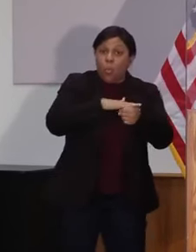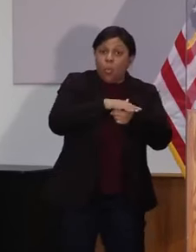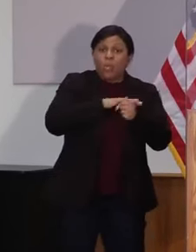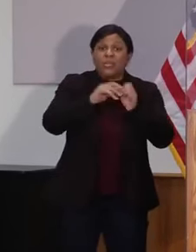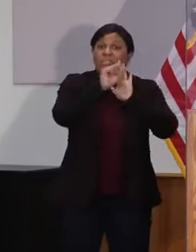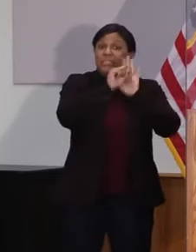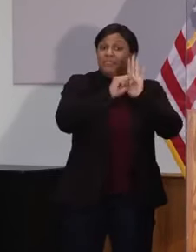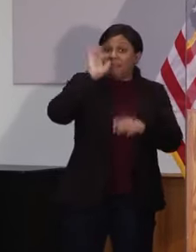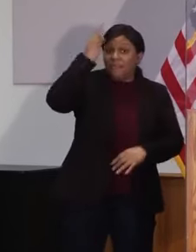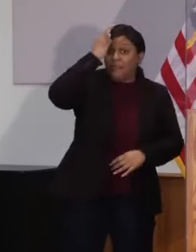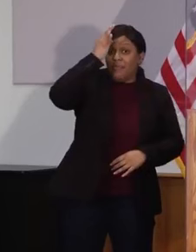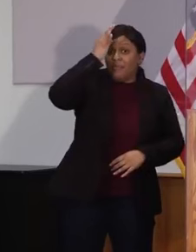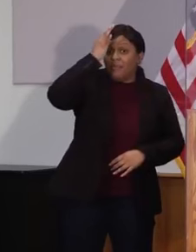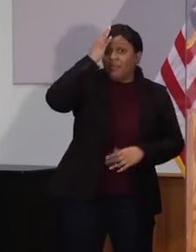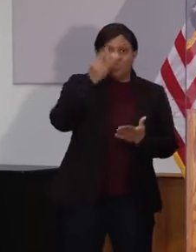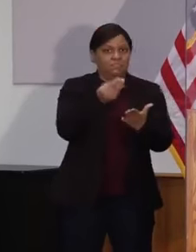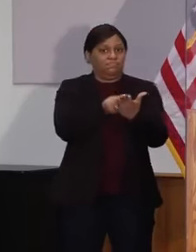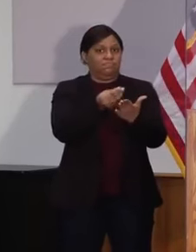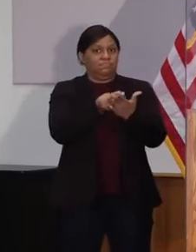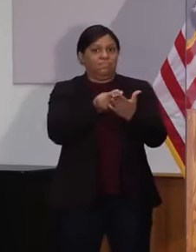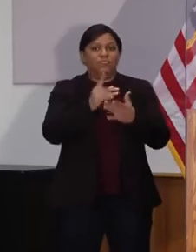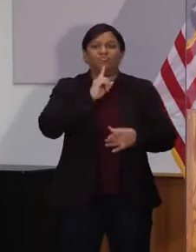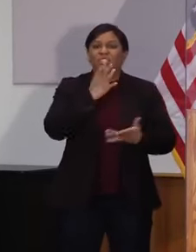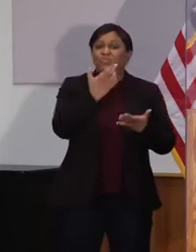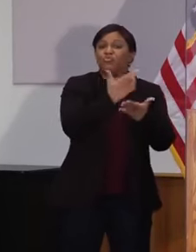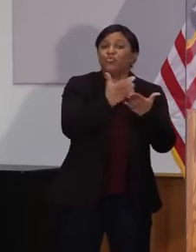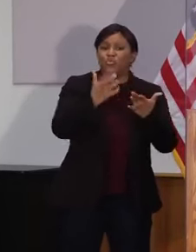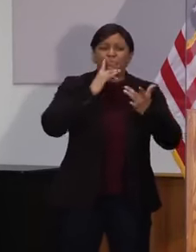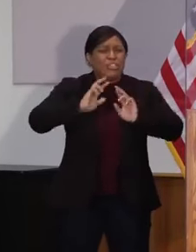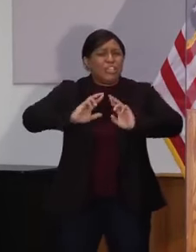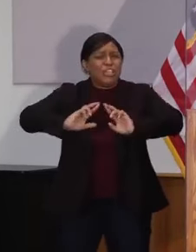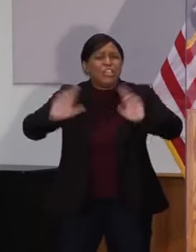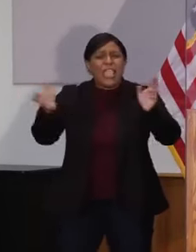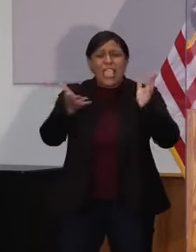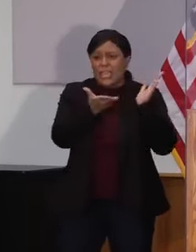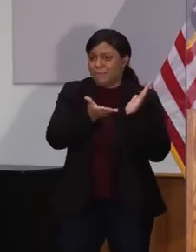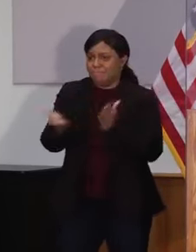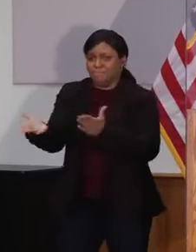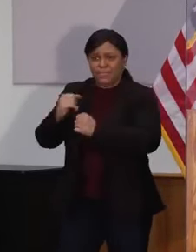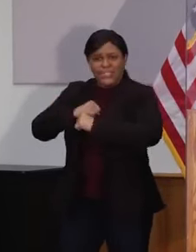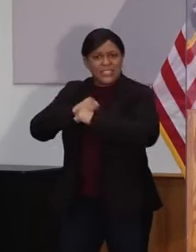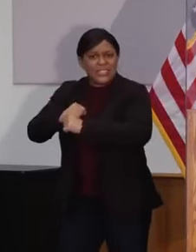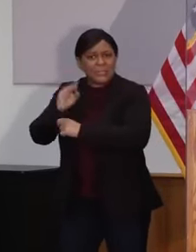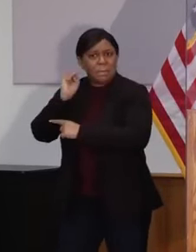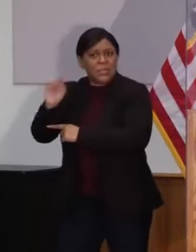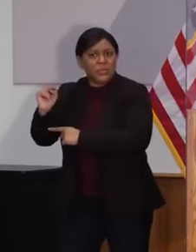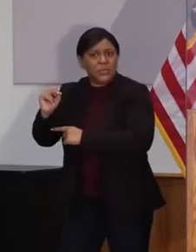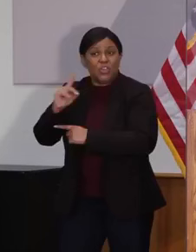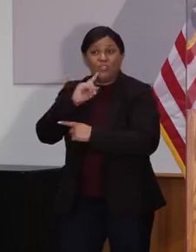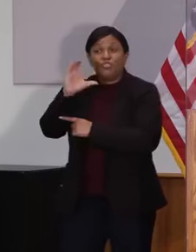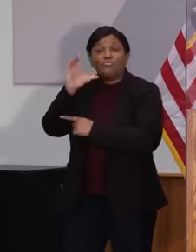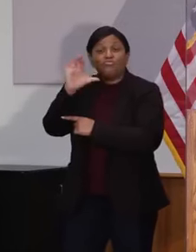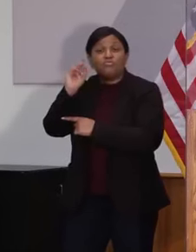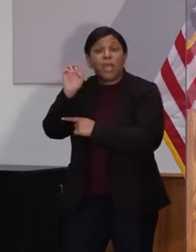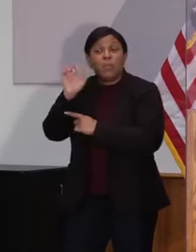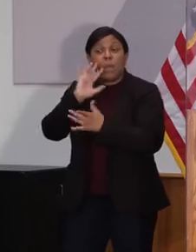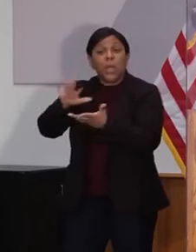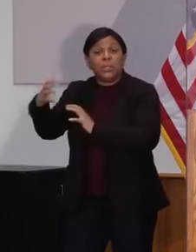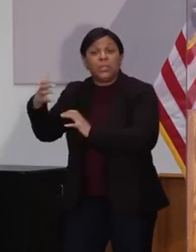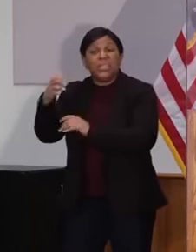be done to protect the state of Minnesota and to make sure that crime and disorder around the trial or around another